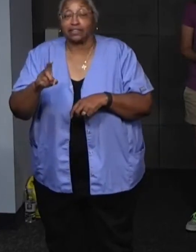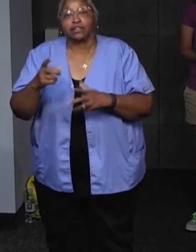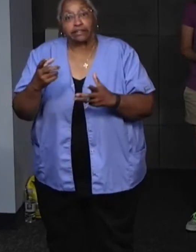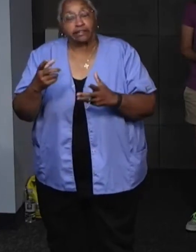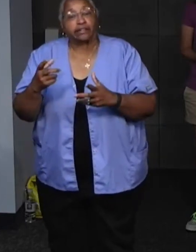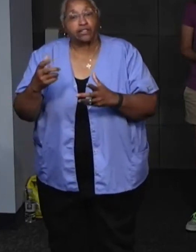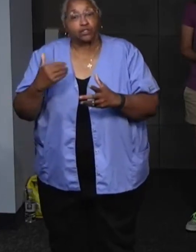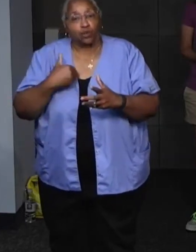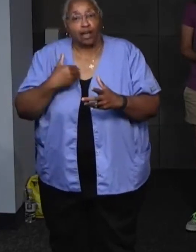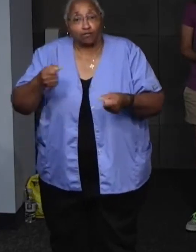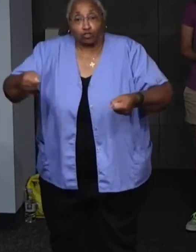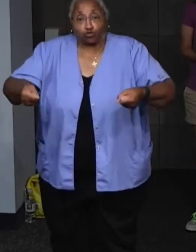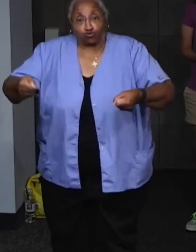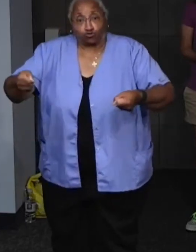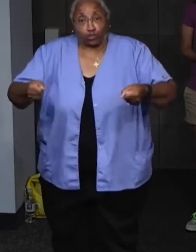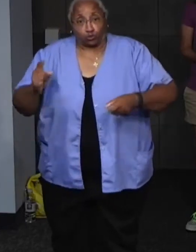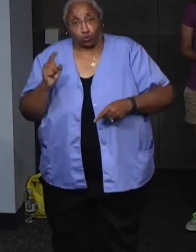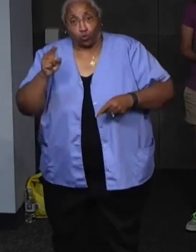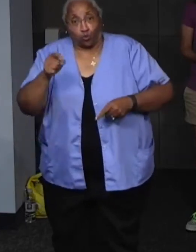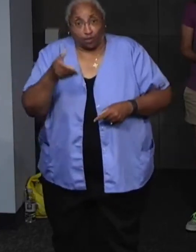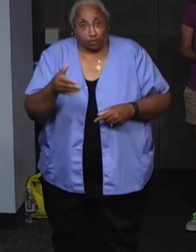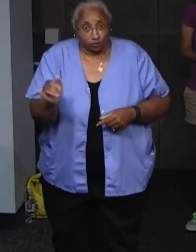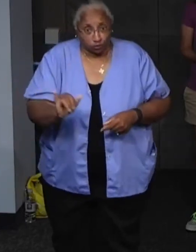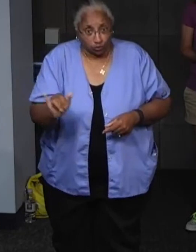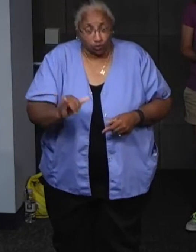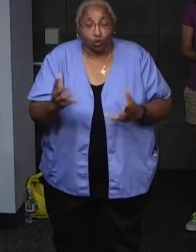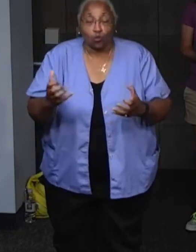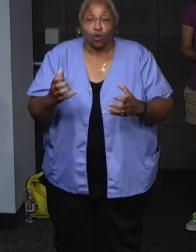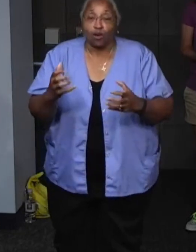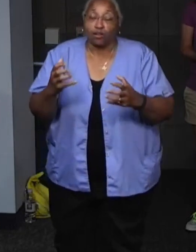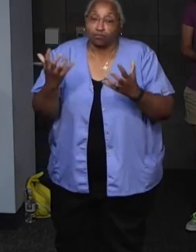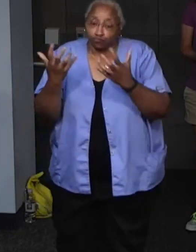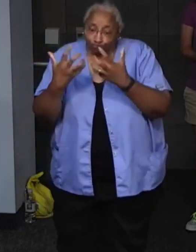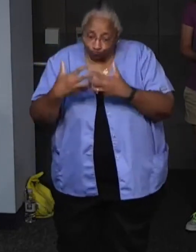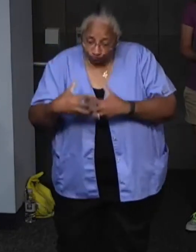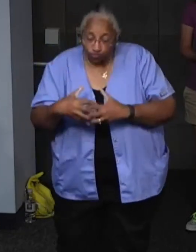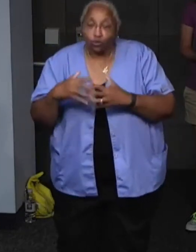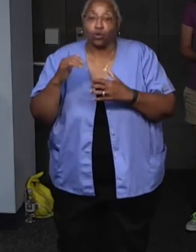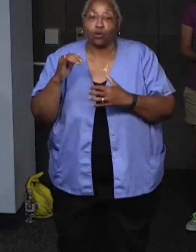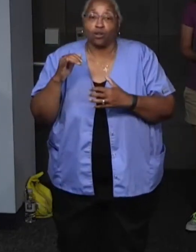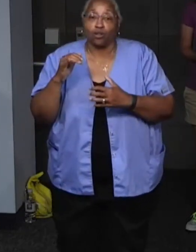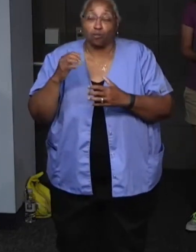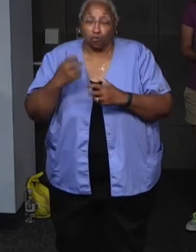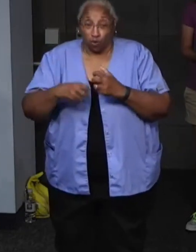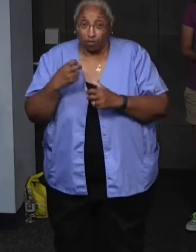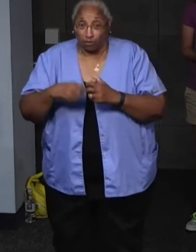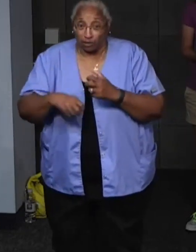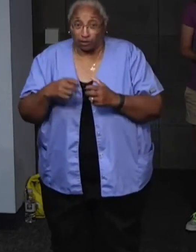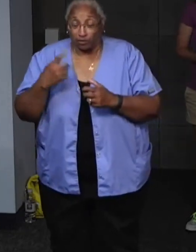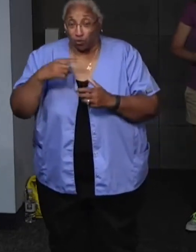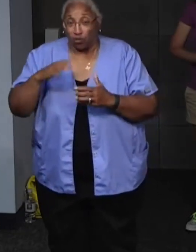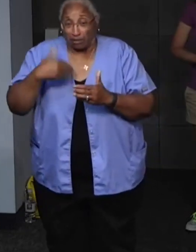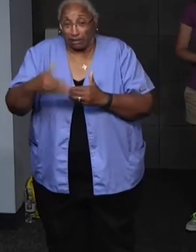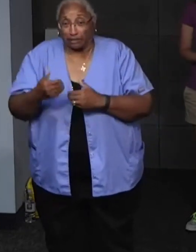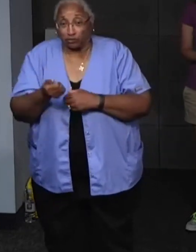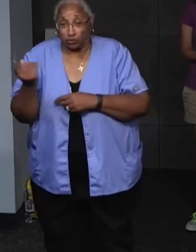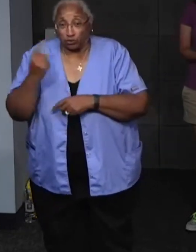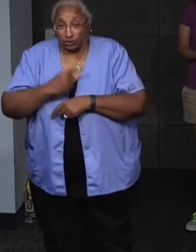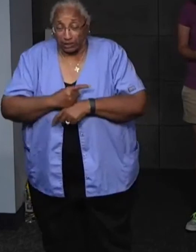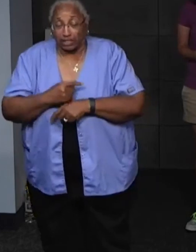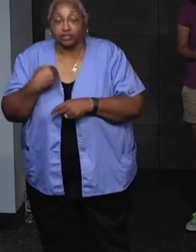road that's there. So we're trying to work through all those issues over the next few days. Been in really constant contact with